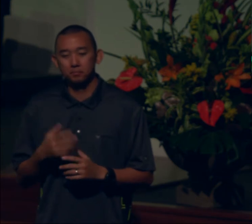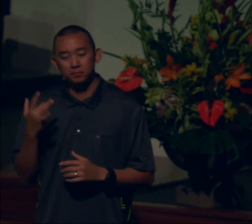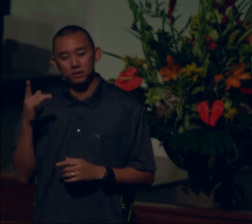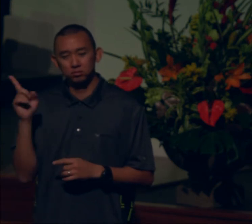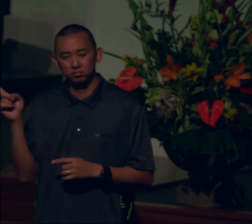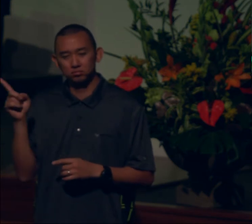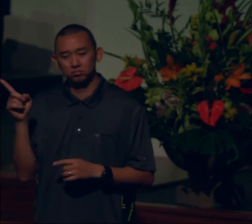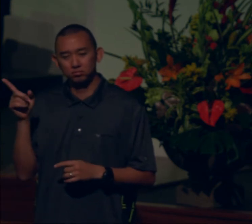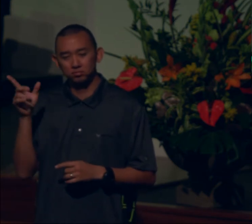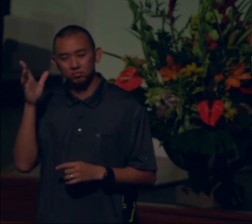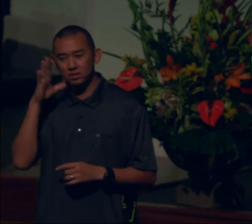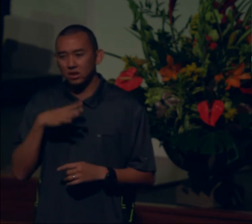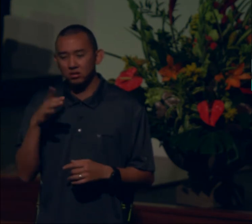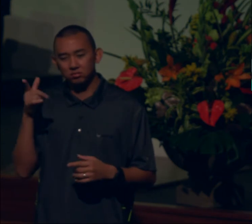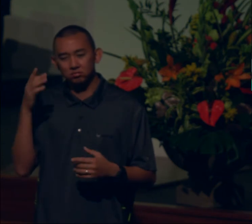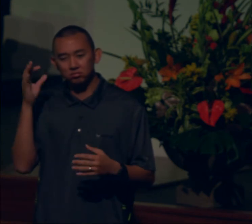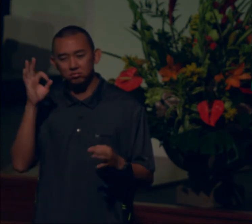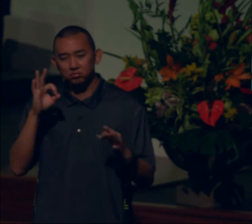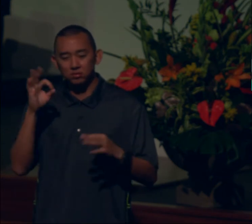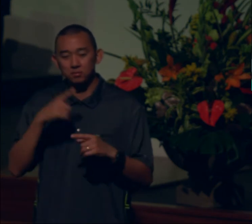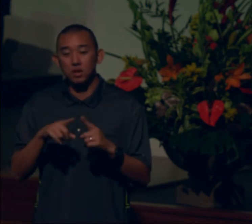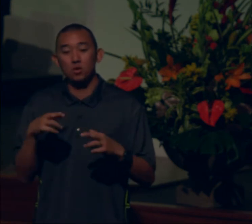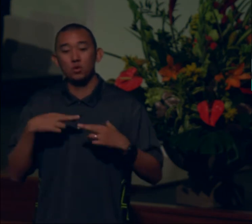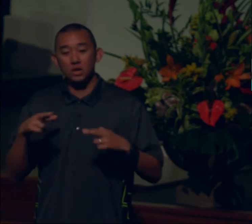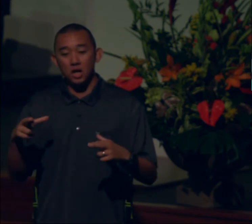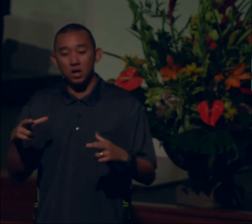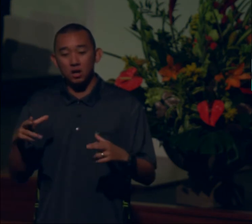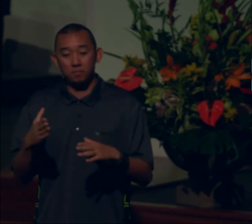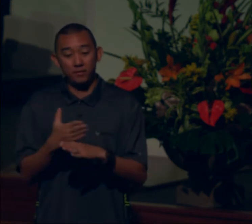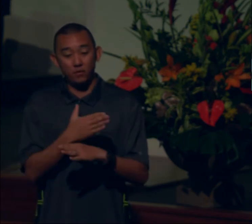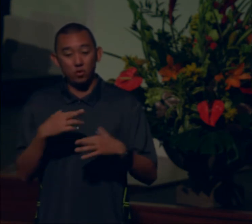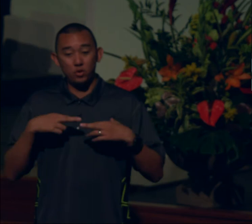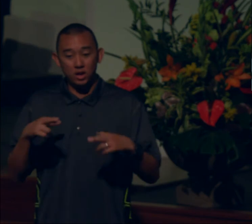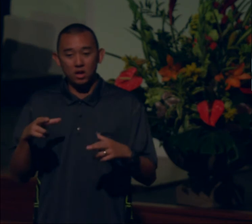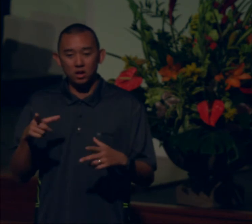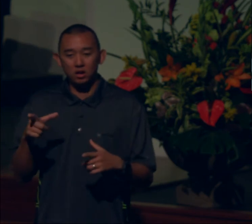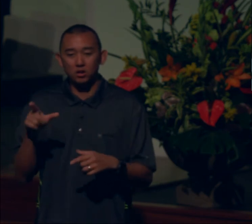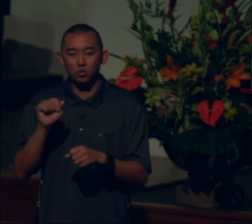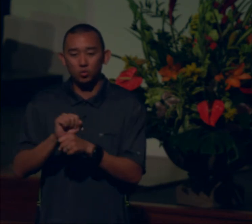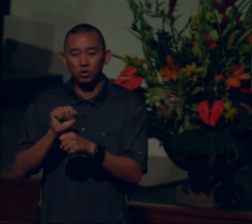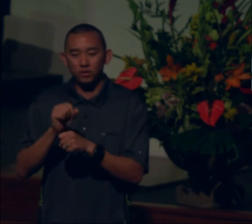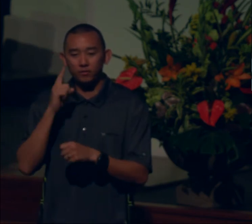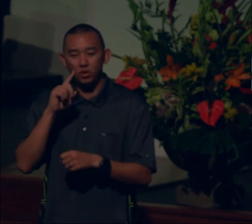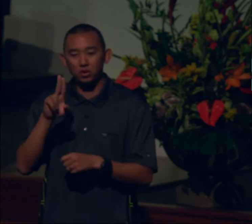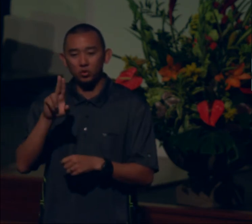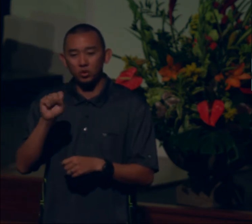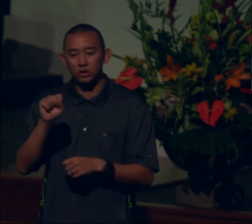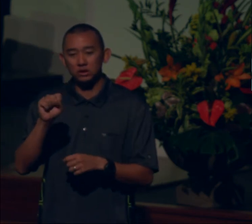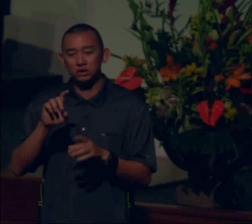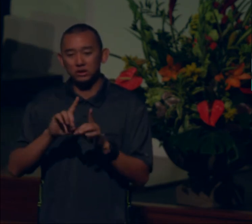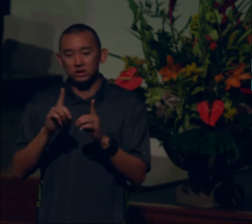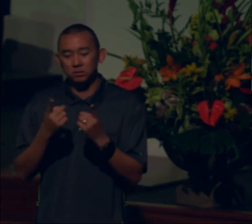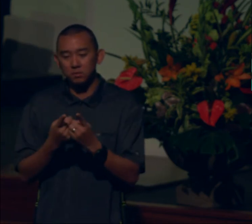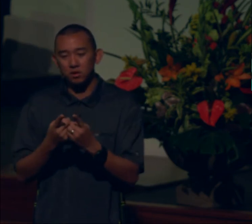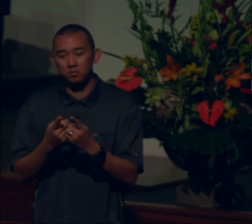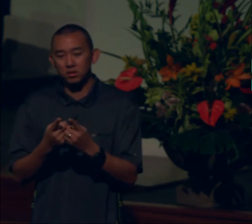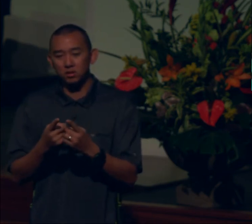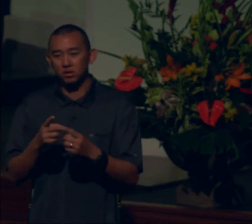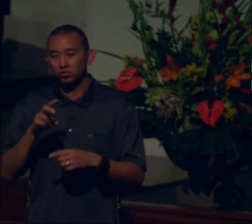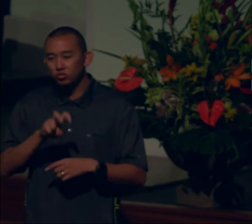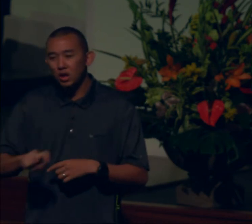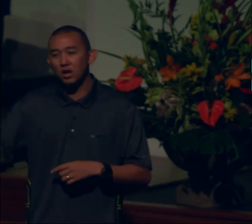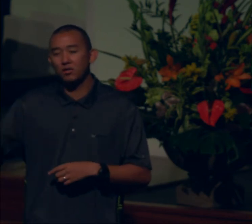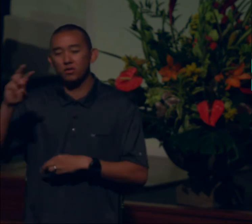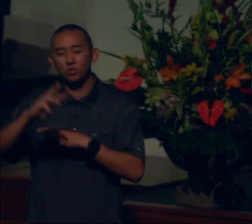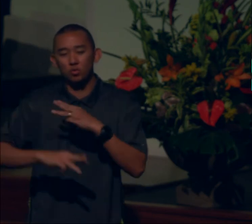don't know, he's retired. But before he retired, he worked for the United States State Department. He went all over the world finding all of the properties